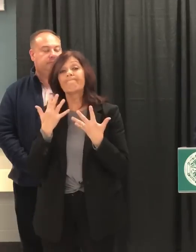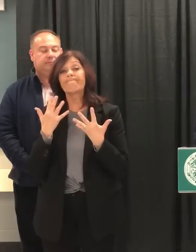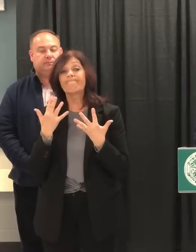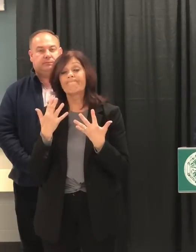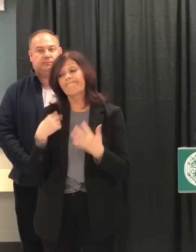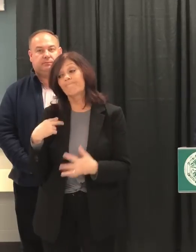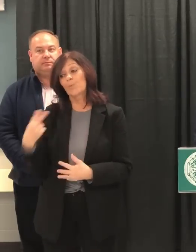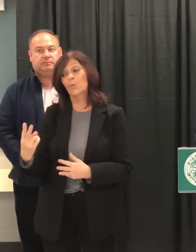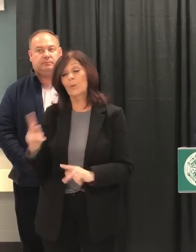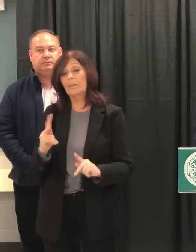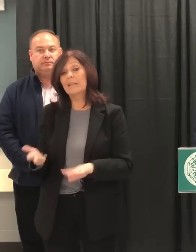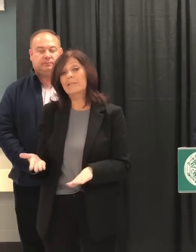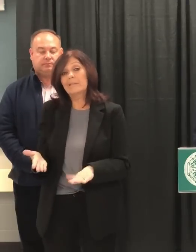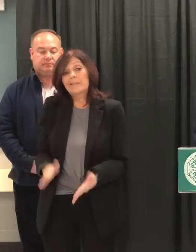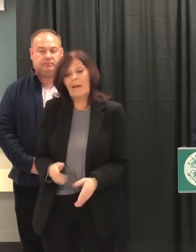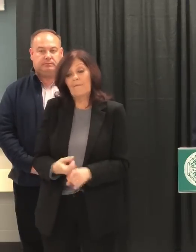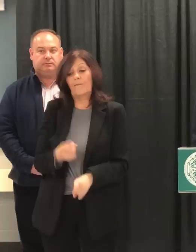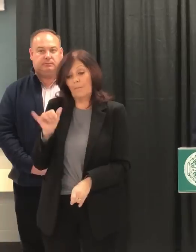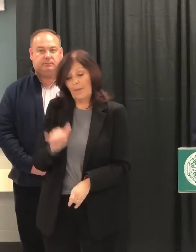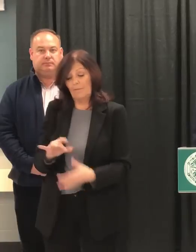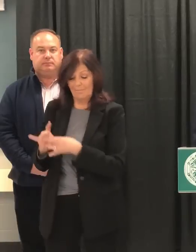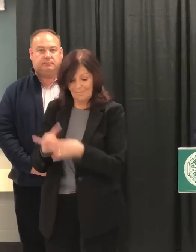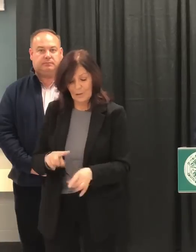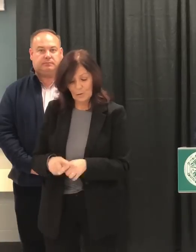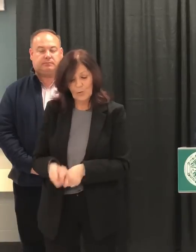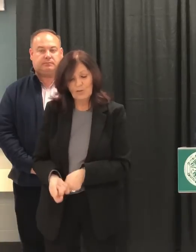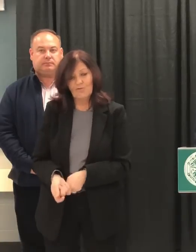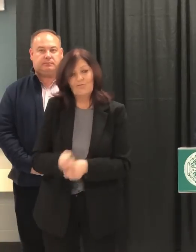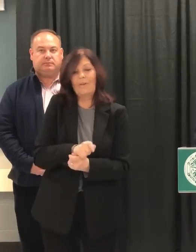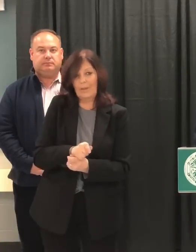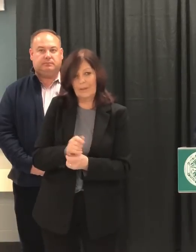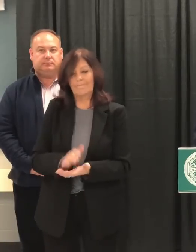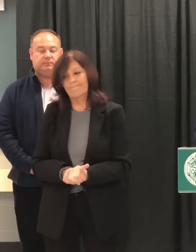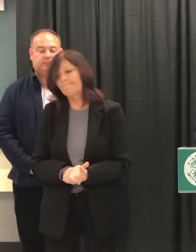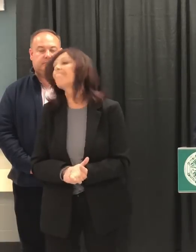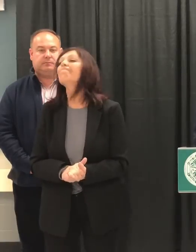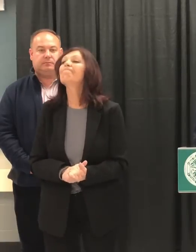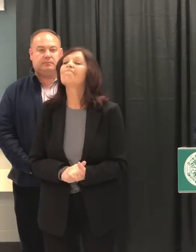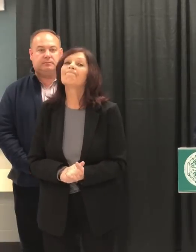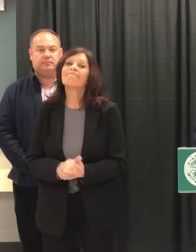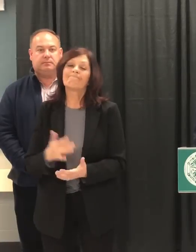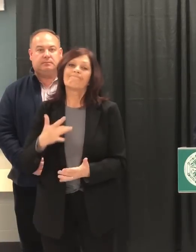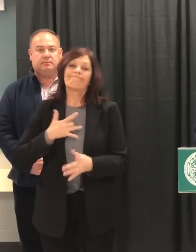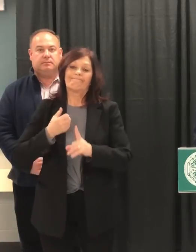first 2 fatalities directly related to the storm associated with cardiac events